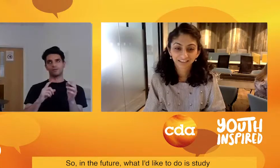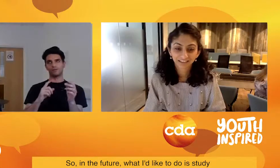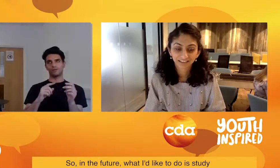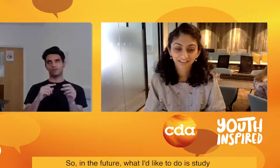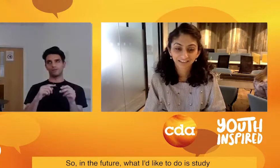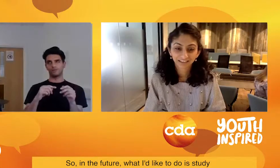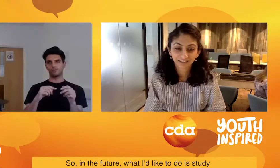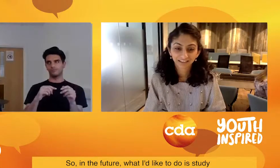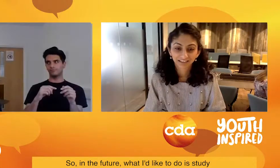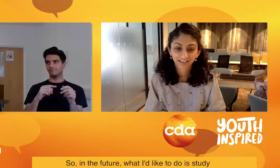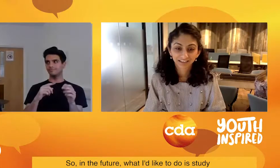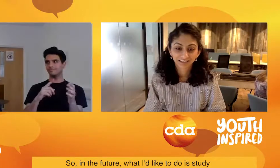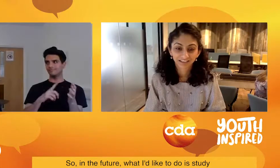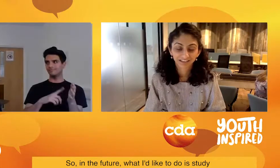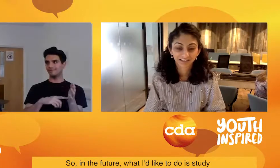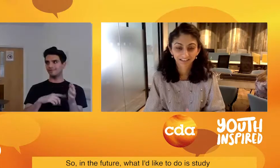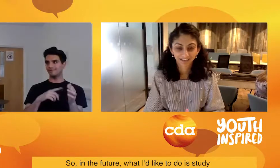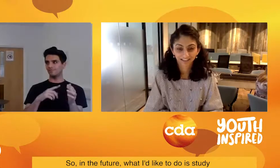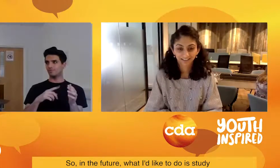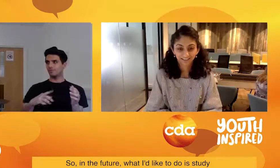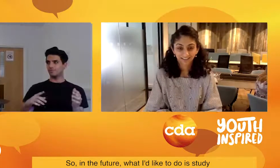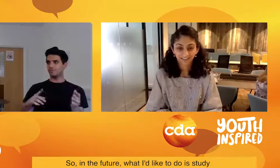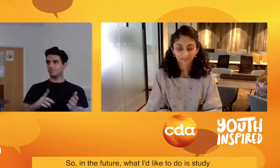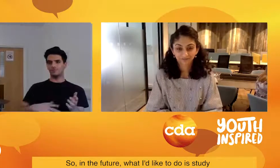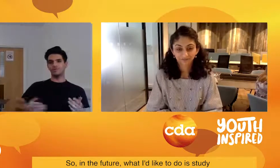is study